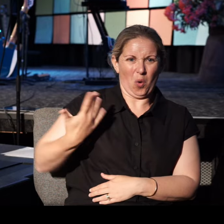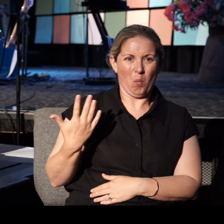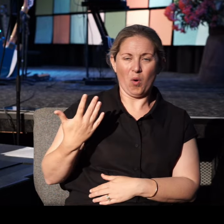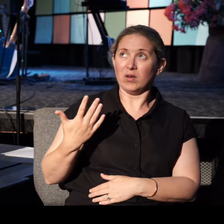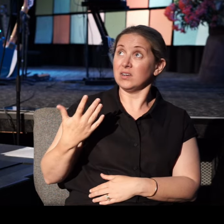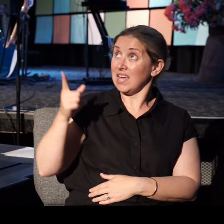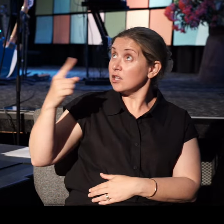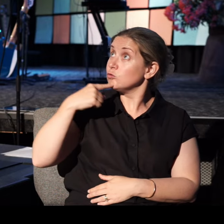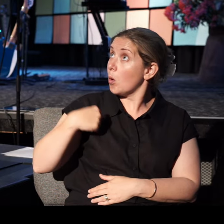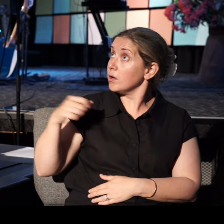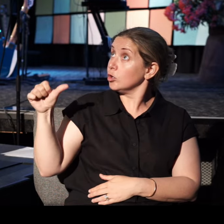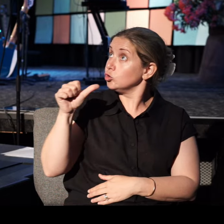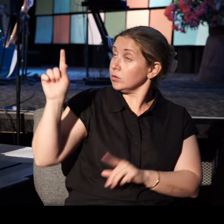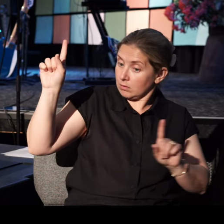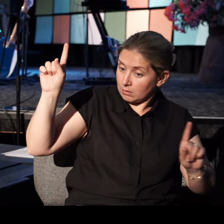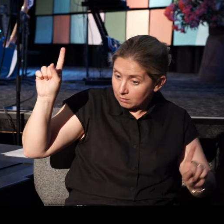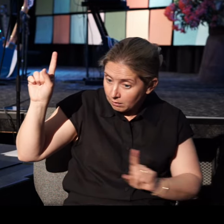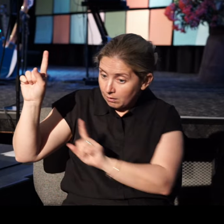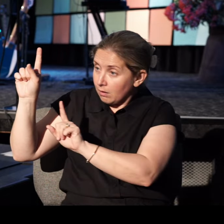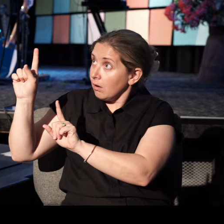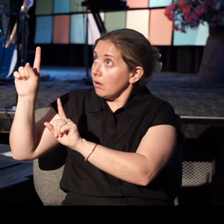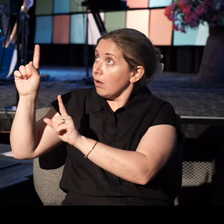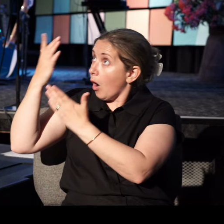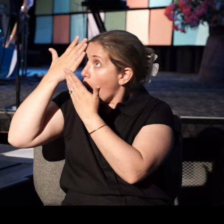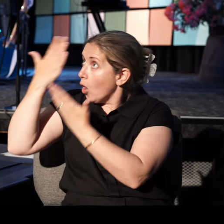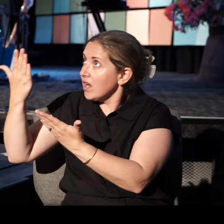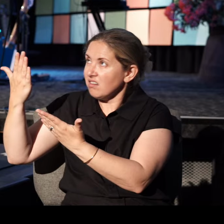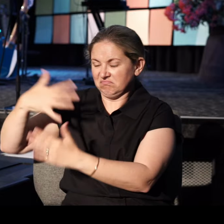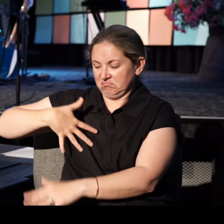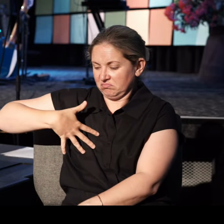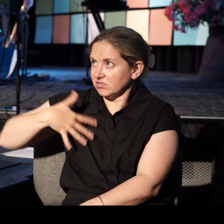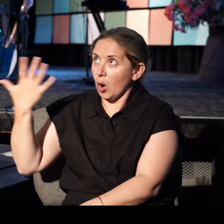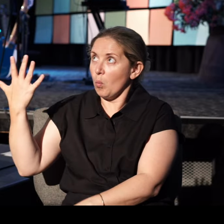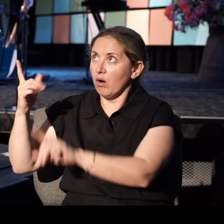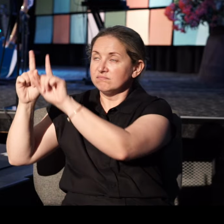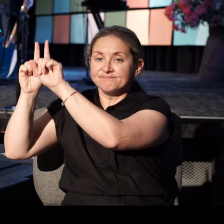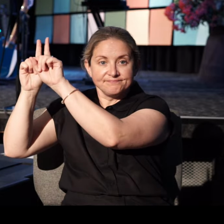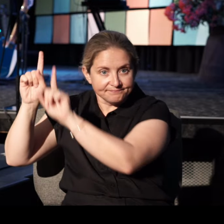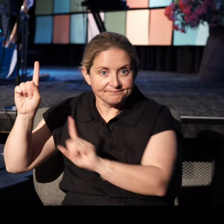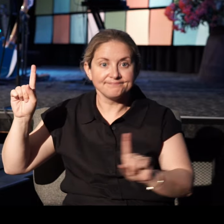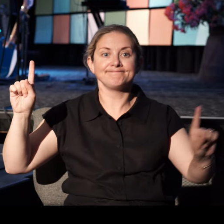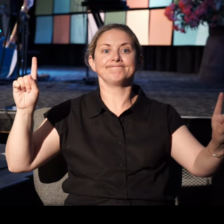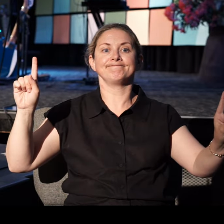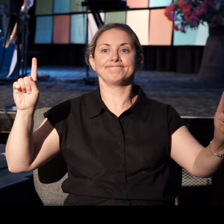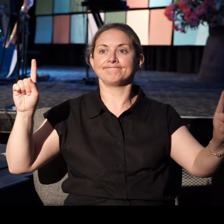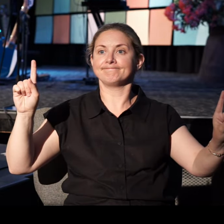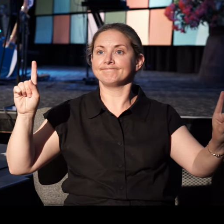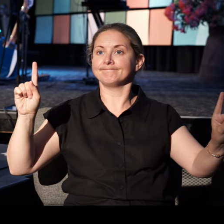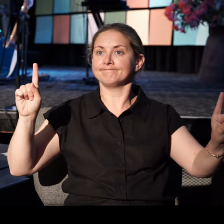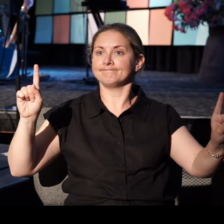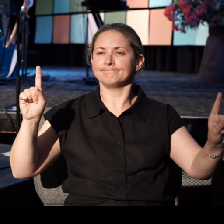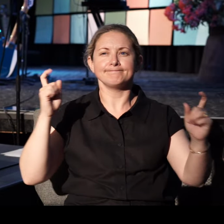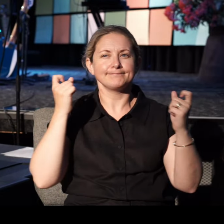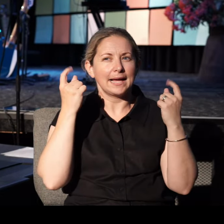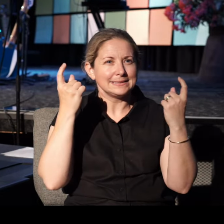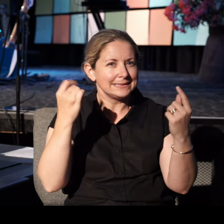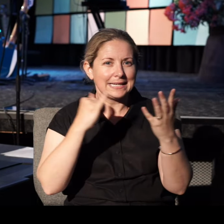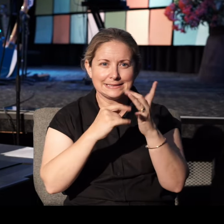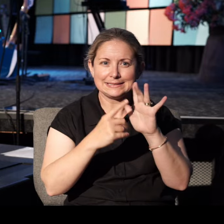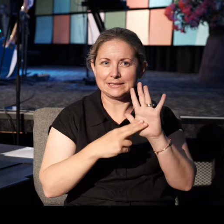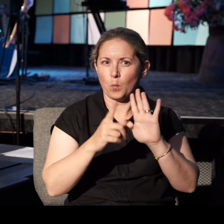rule. This is massively important for us to appreciate because there are only two kinds of people on the